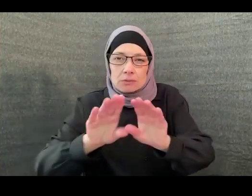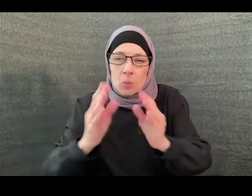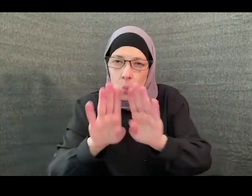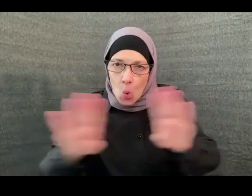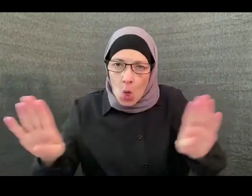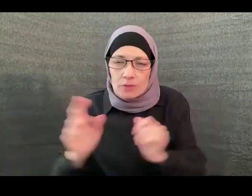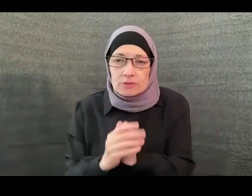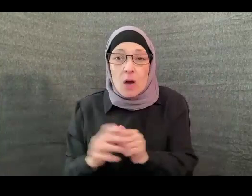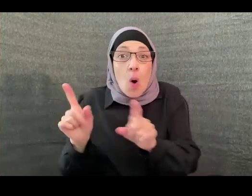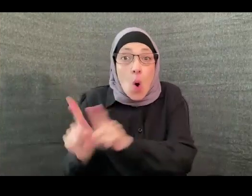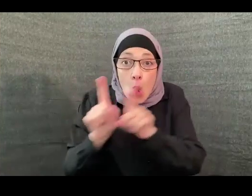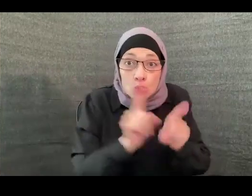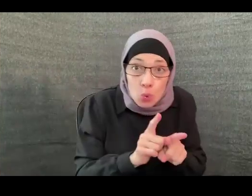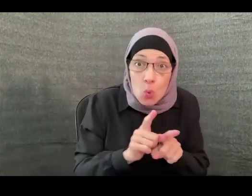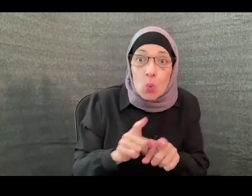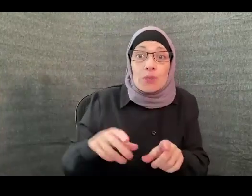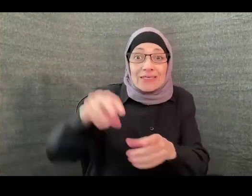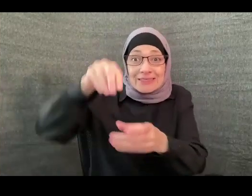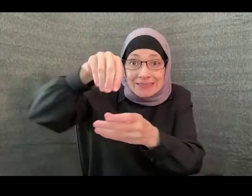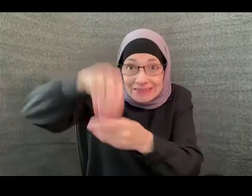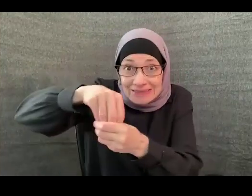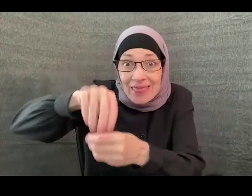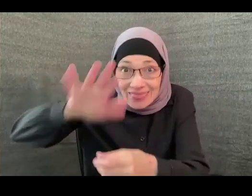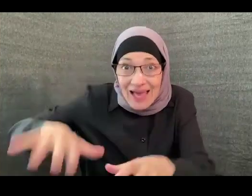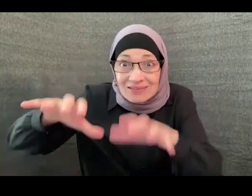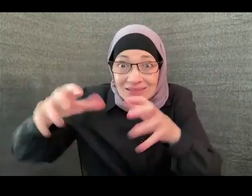themselves is very great.